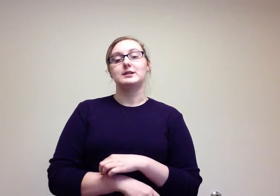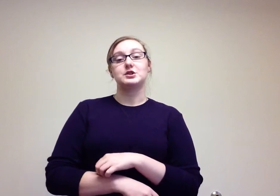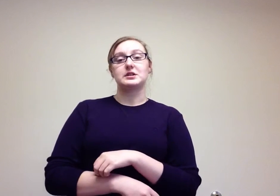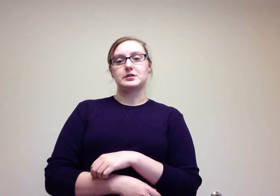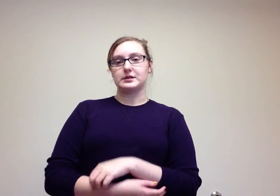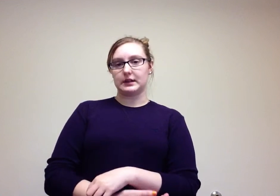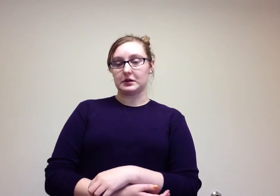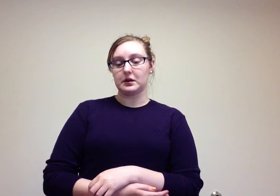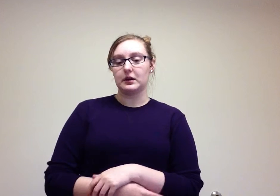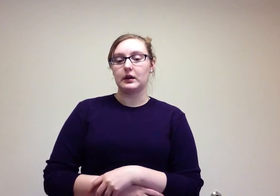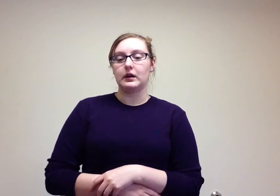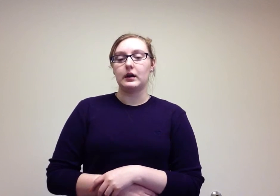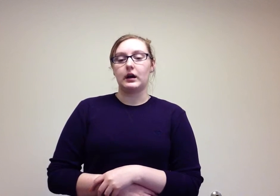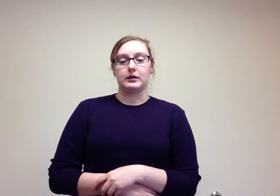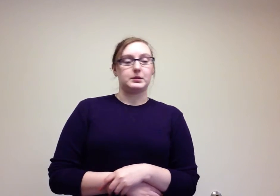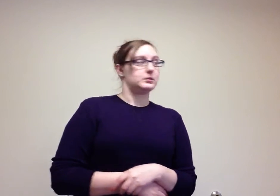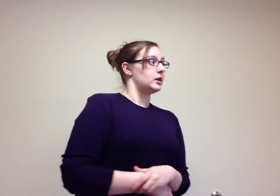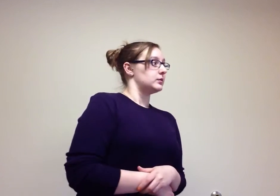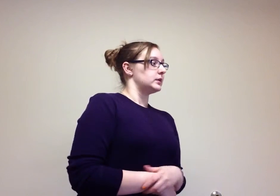just under the skin.